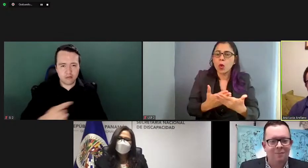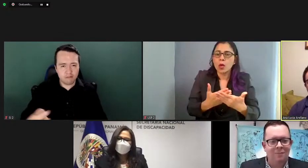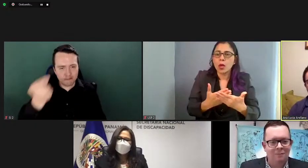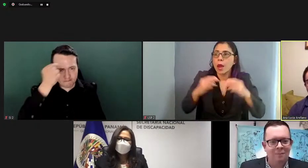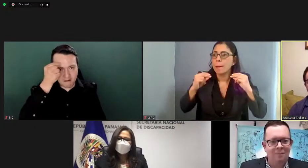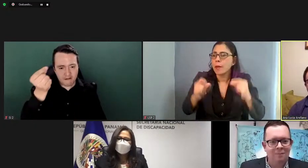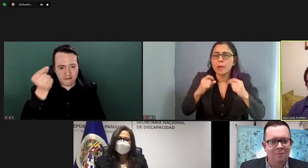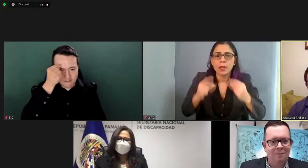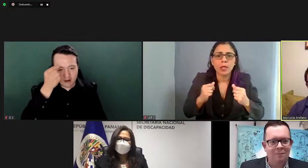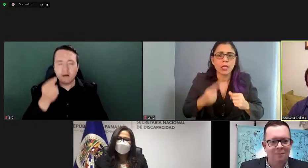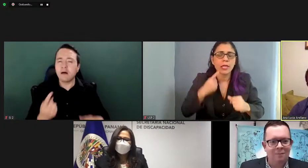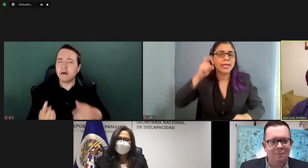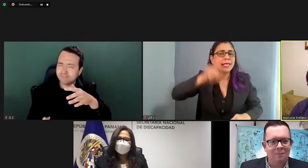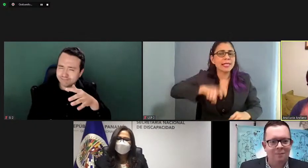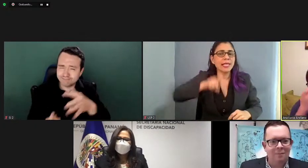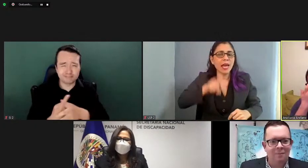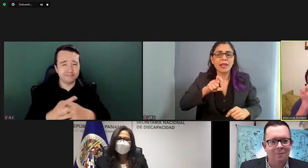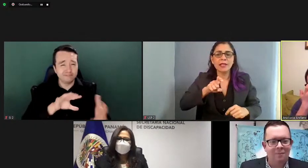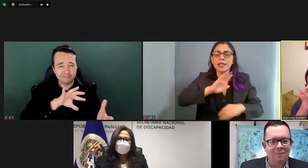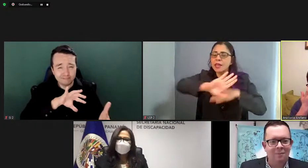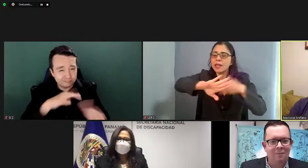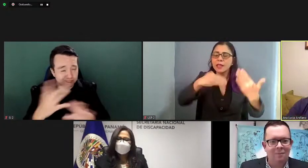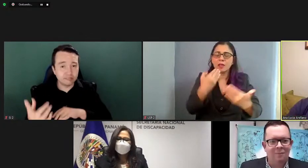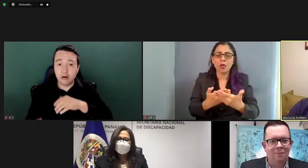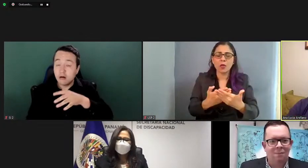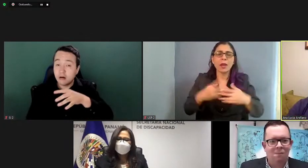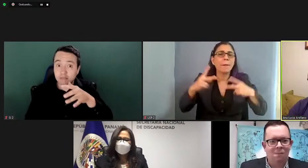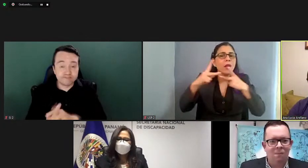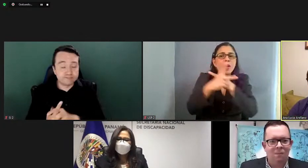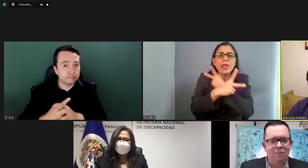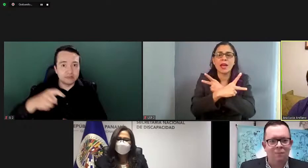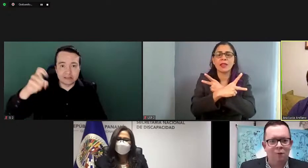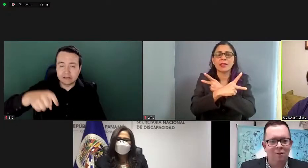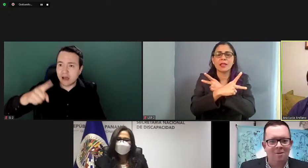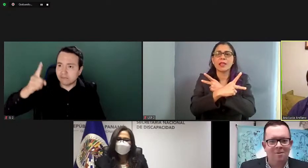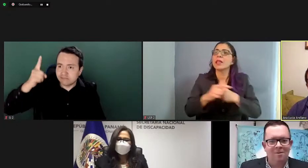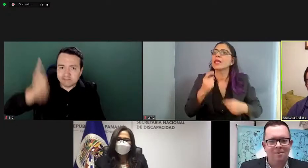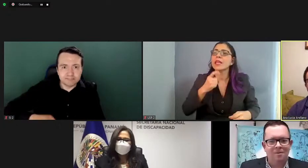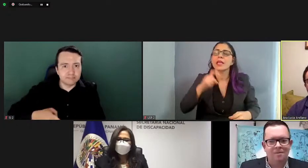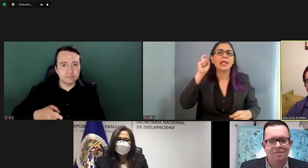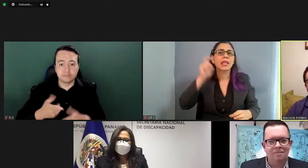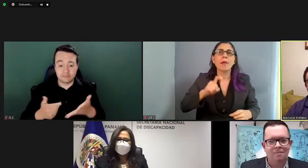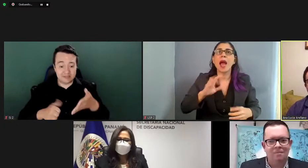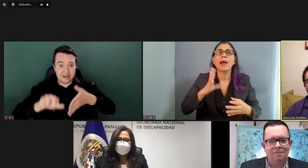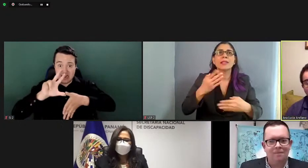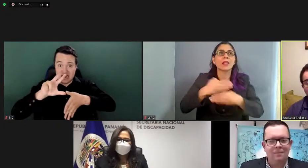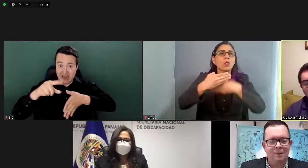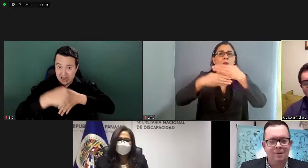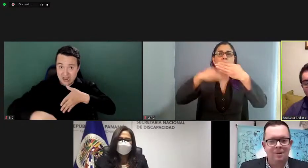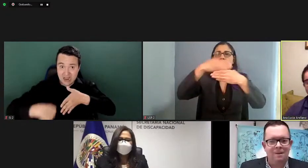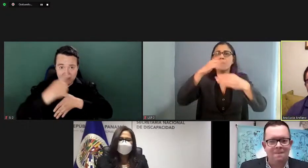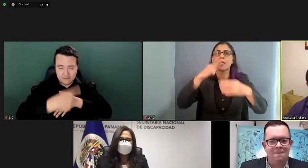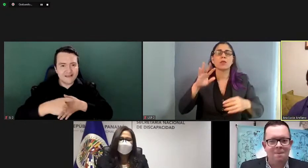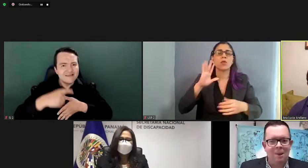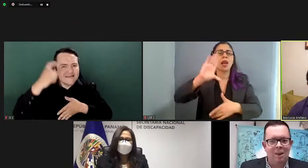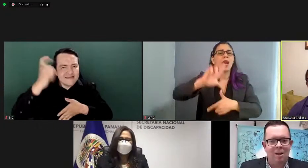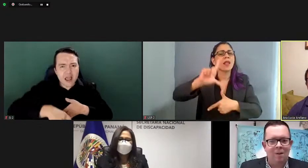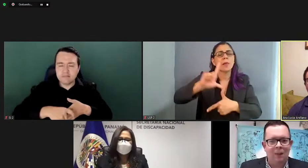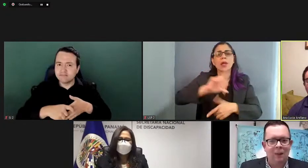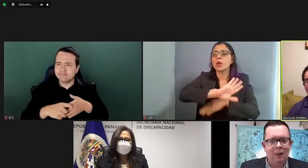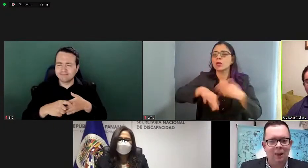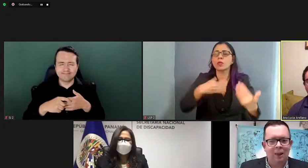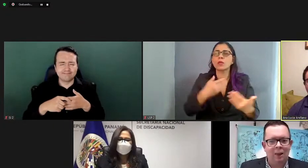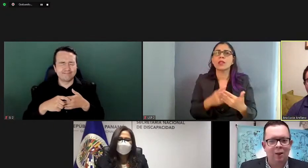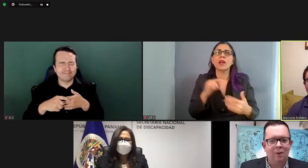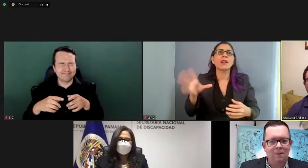of all of our needs in all of the priorities that latin america has